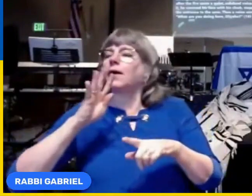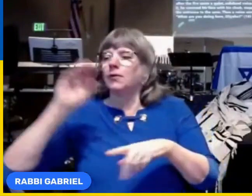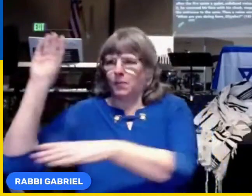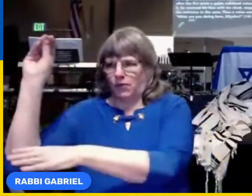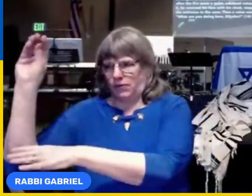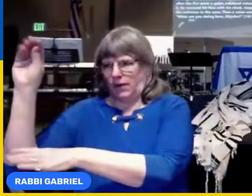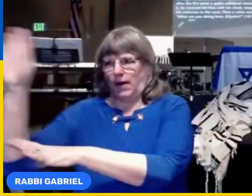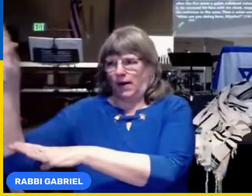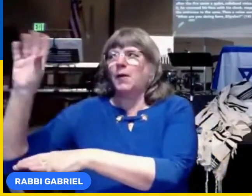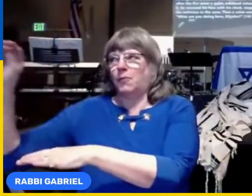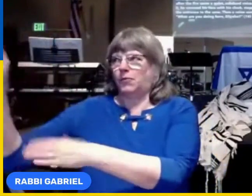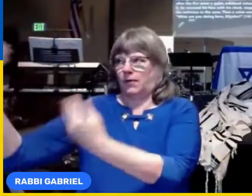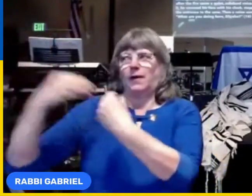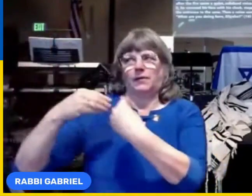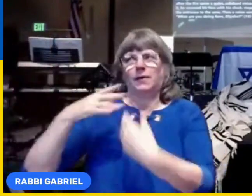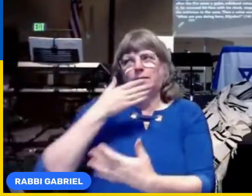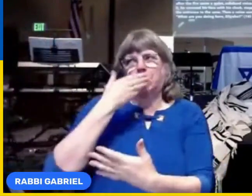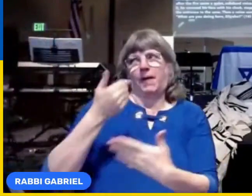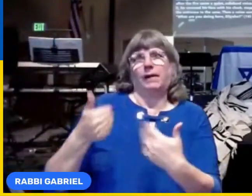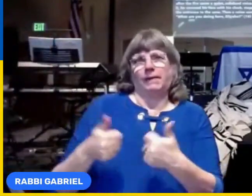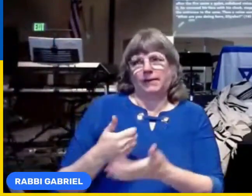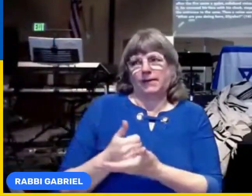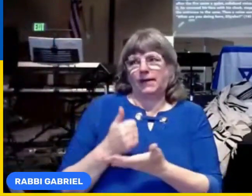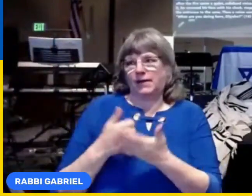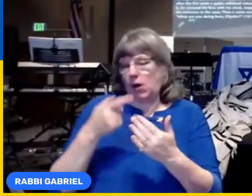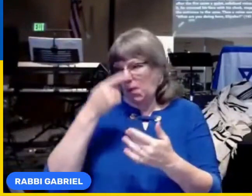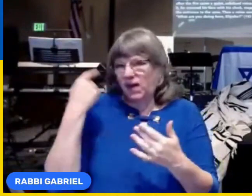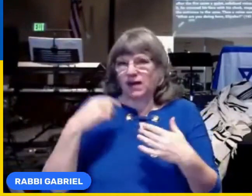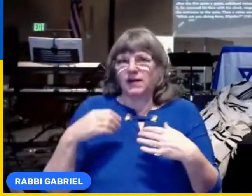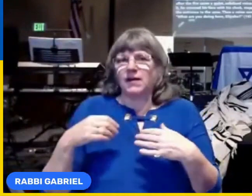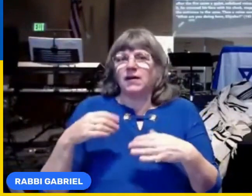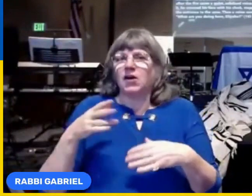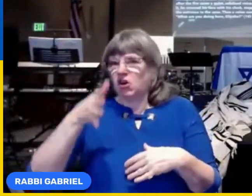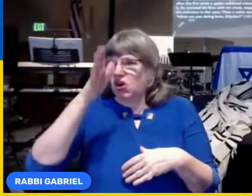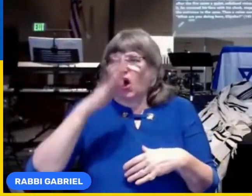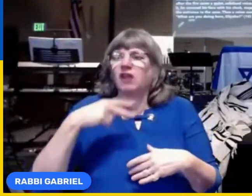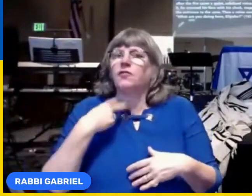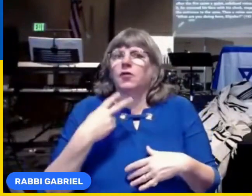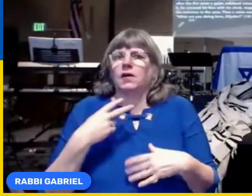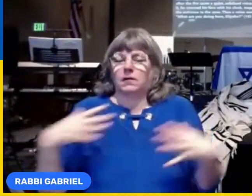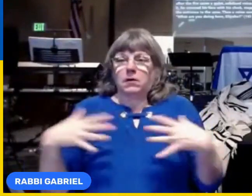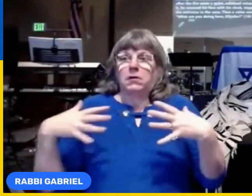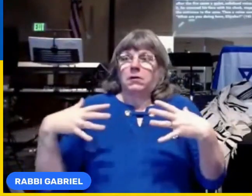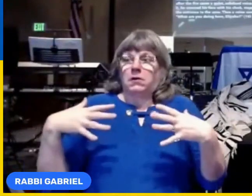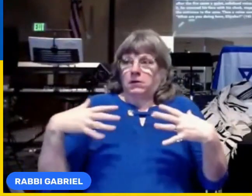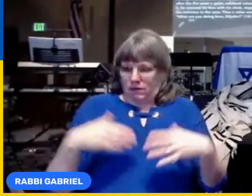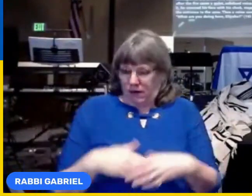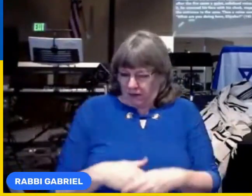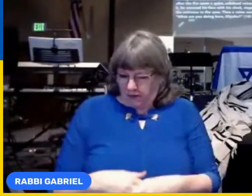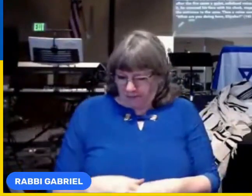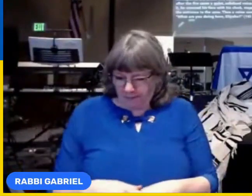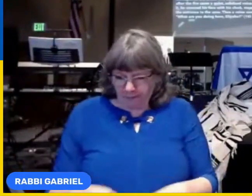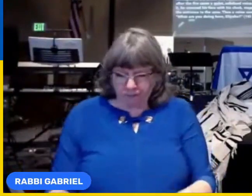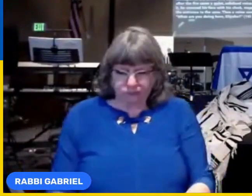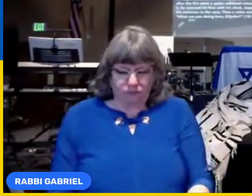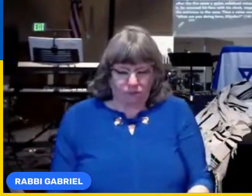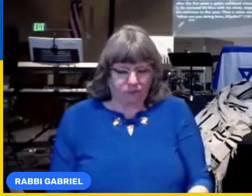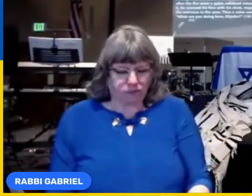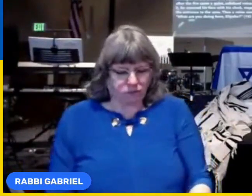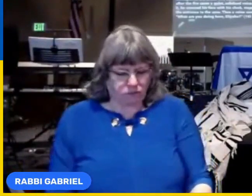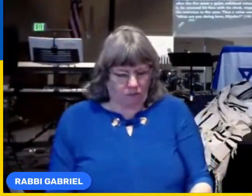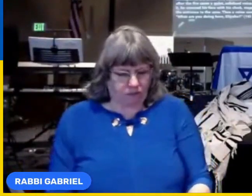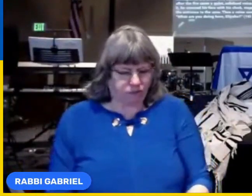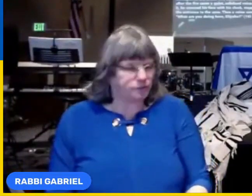Yeshua. You know, he talks to us, he teaches us, you know. So it's like